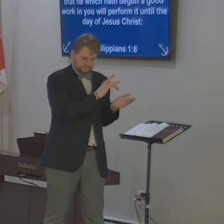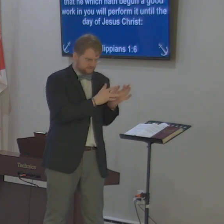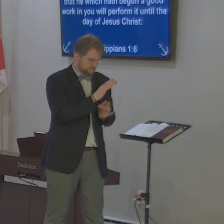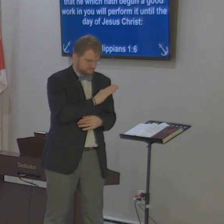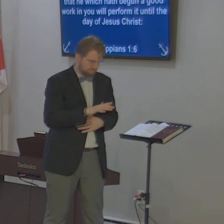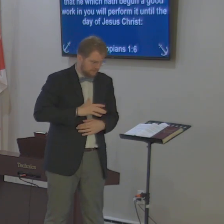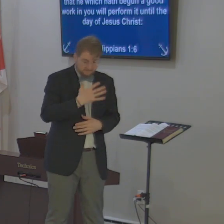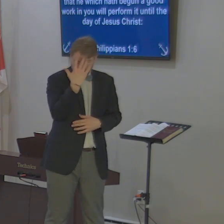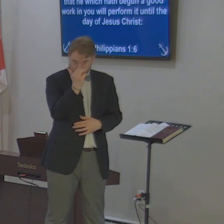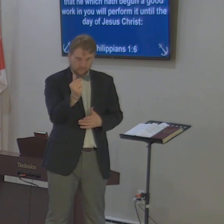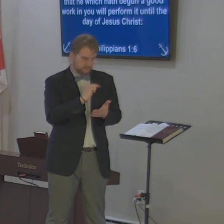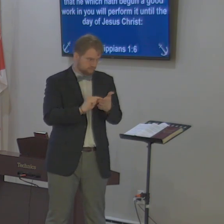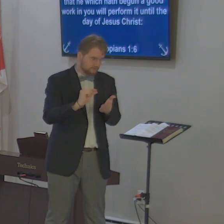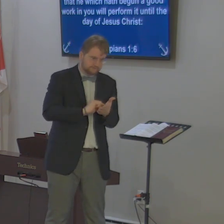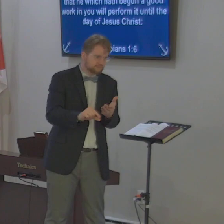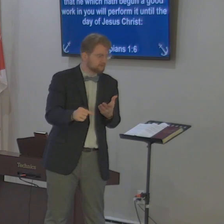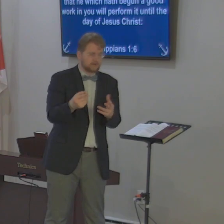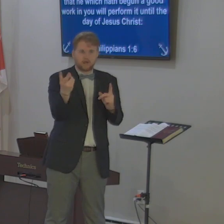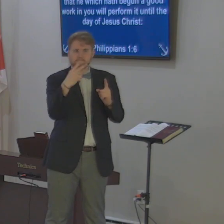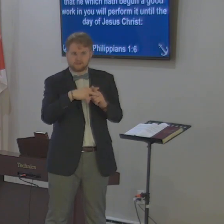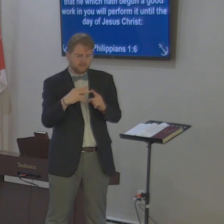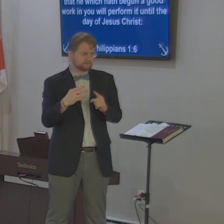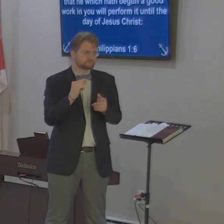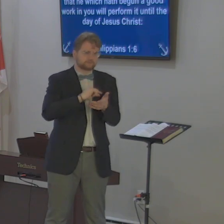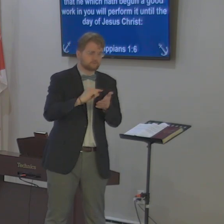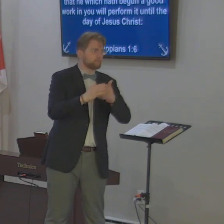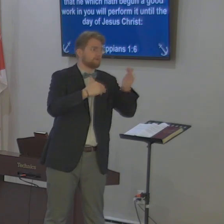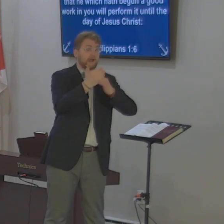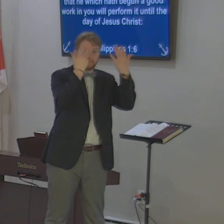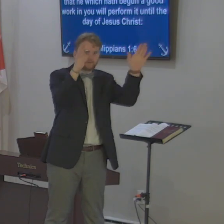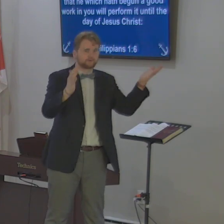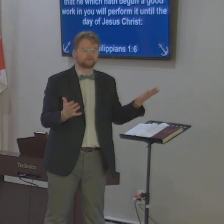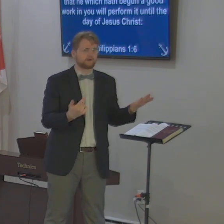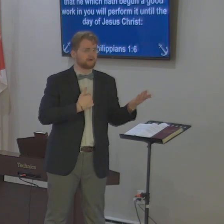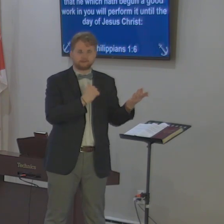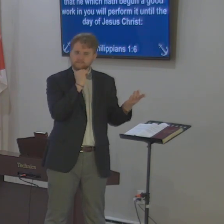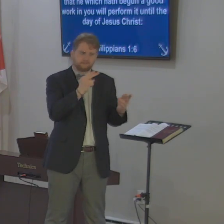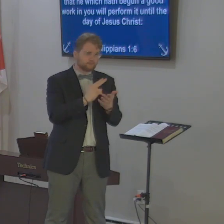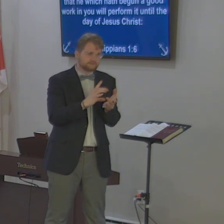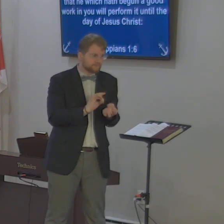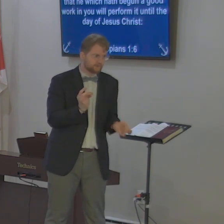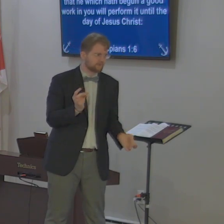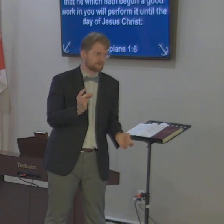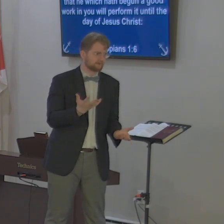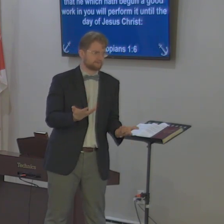to memorize the next scripture, to apply the next scripture. I don't, because I'm not the Holy Spirit.